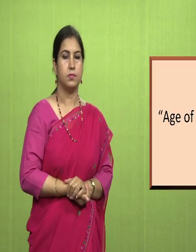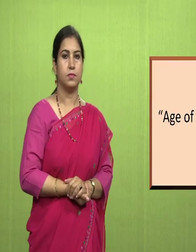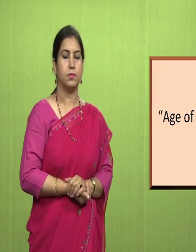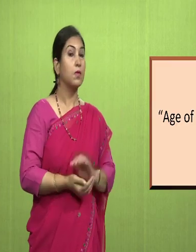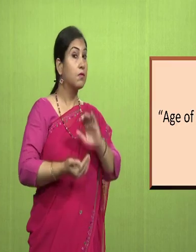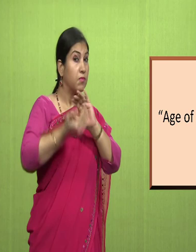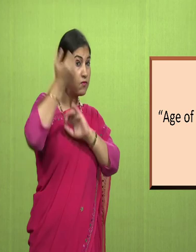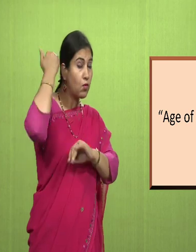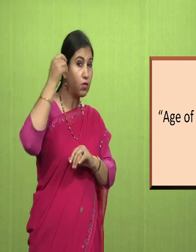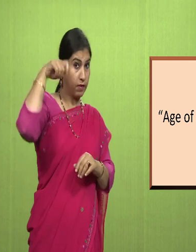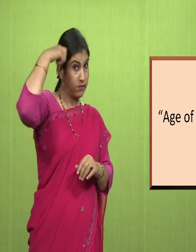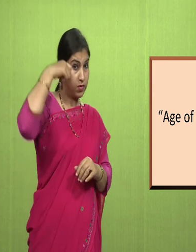In our earlier video,